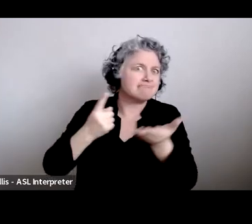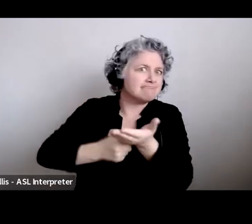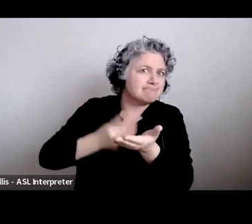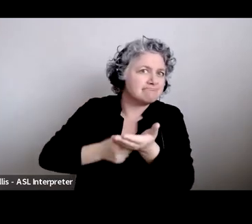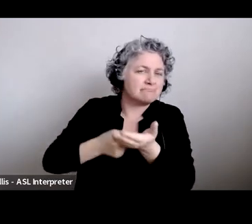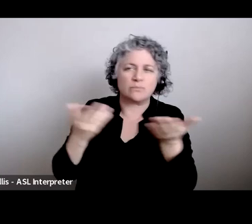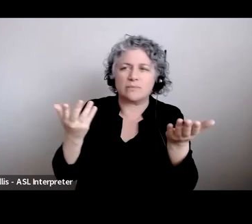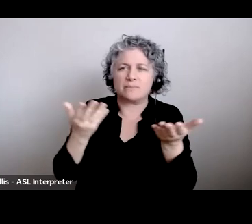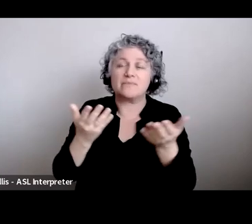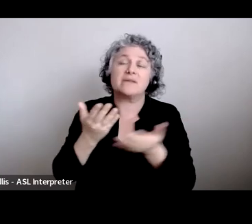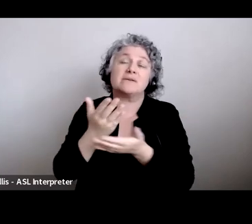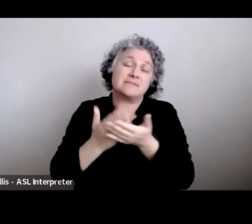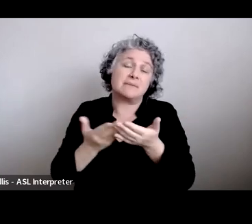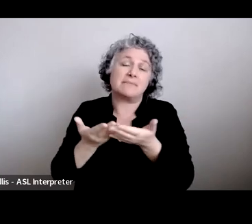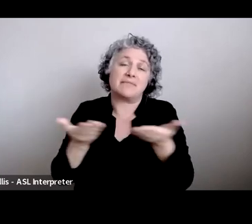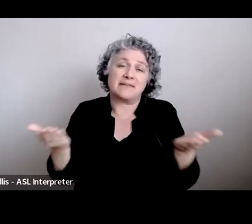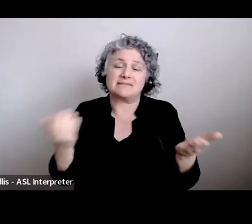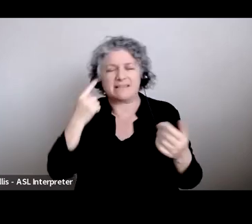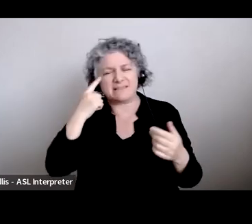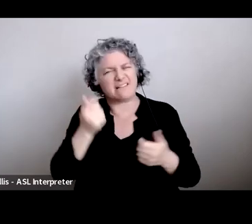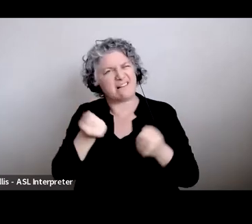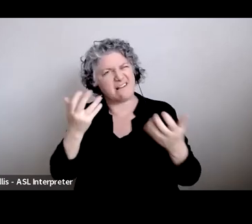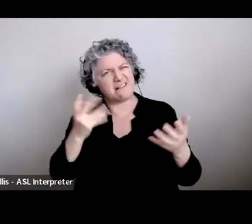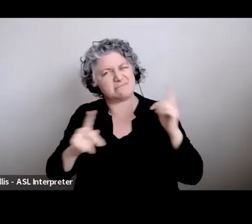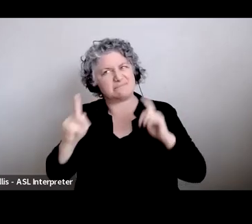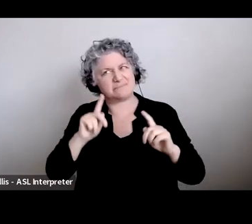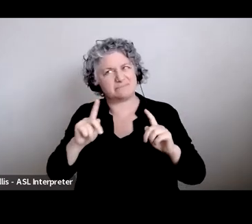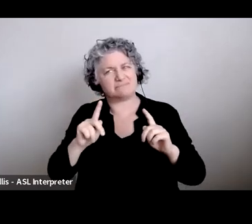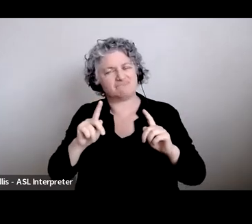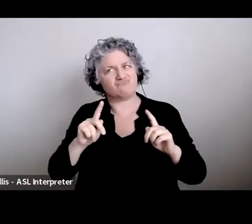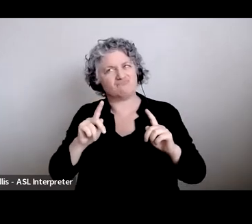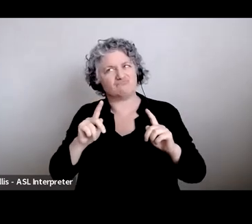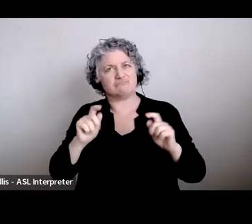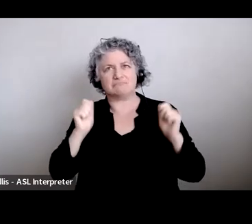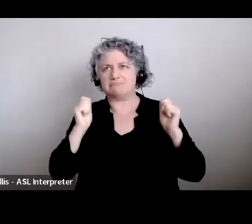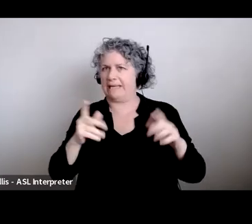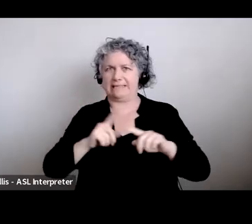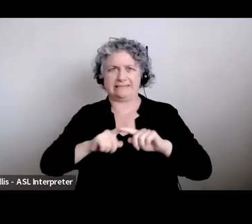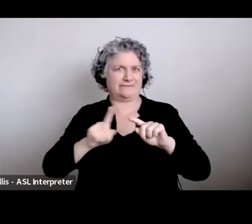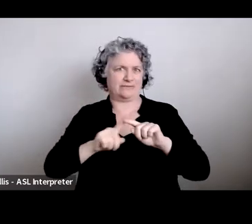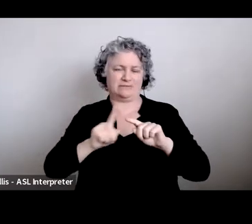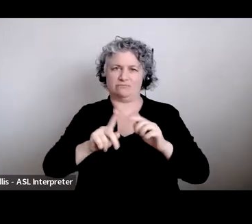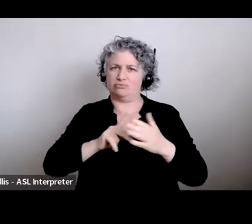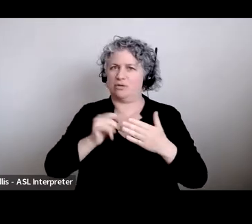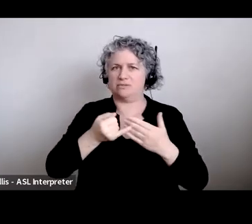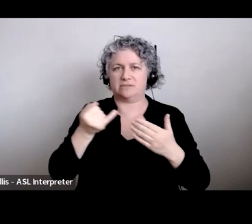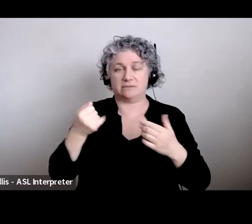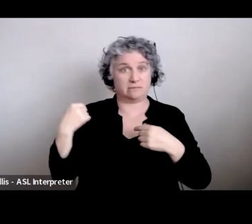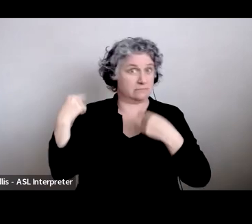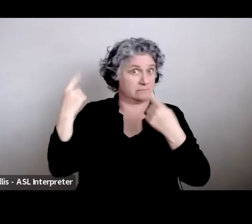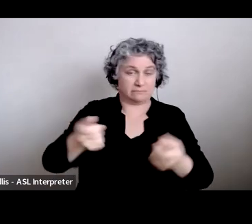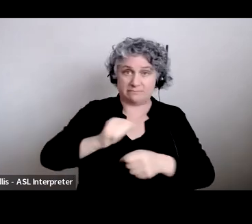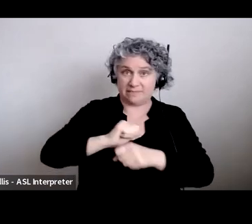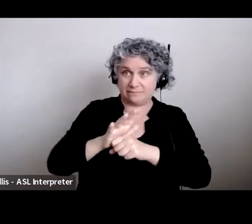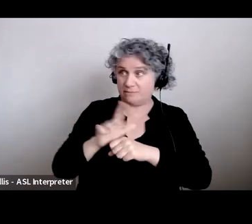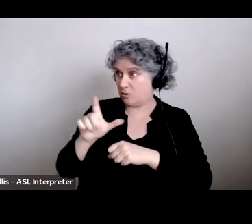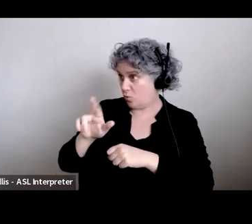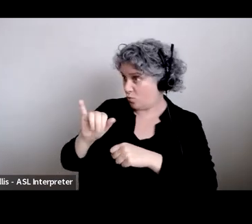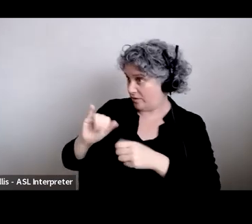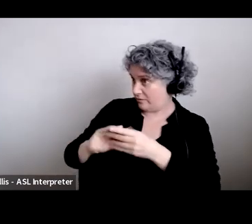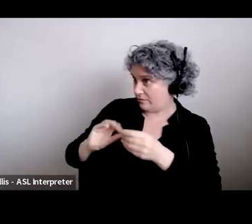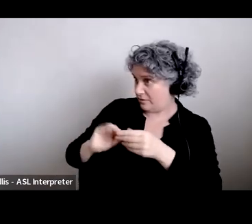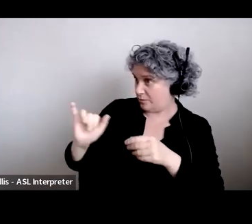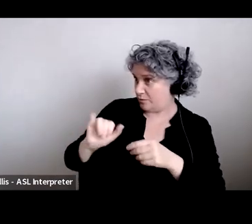are some things, and I think lots of people are doing lots of different things. There's been beautiful stuff throughout the pandemic, as Laurie was saying too, about the work they